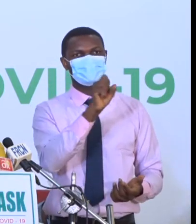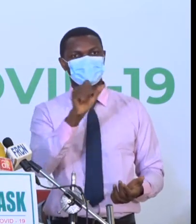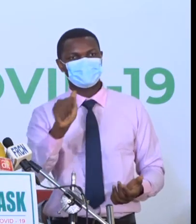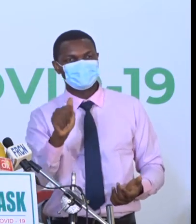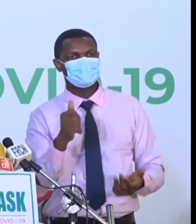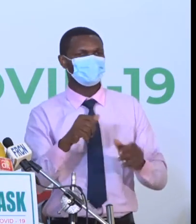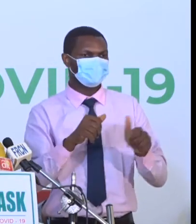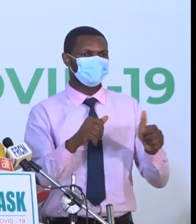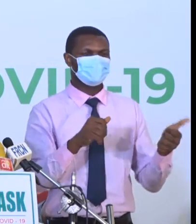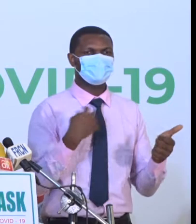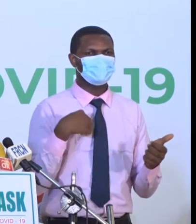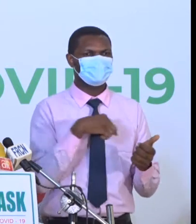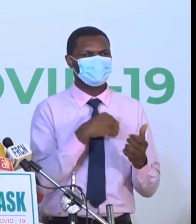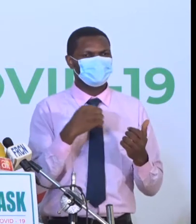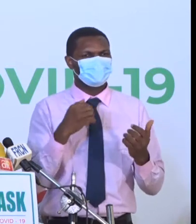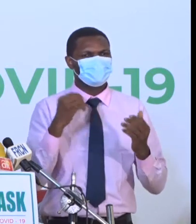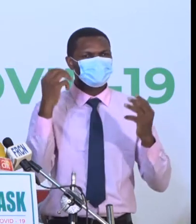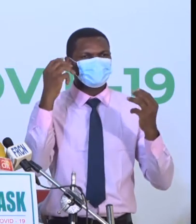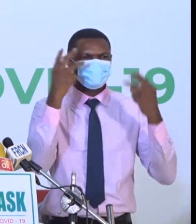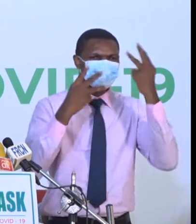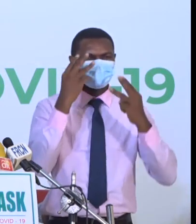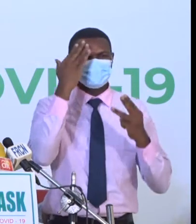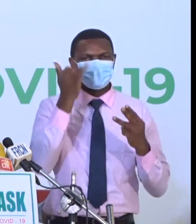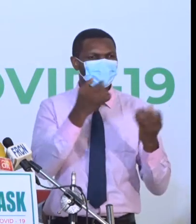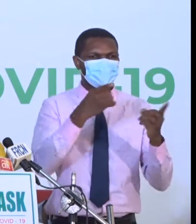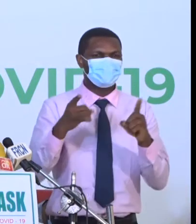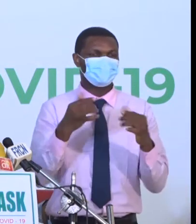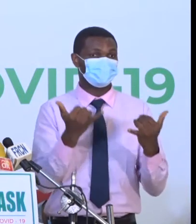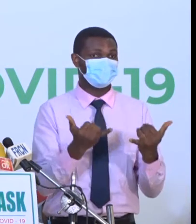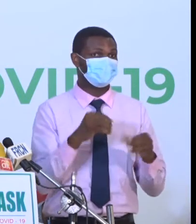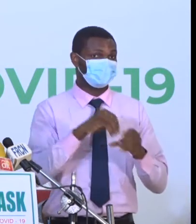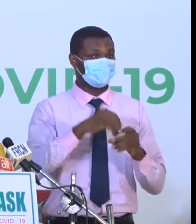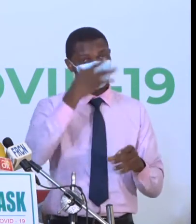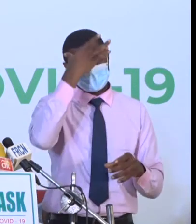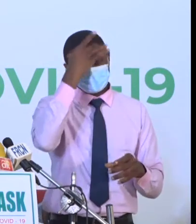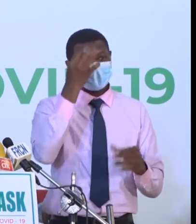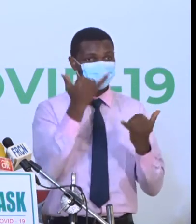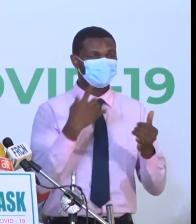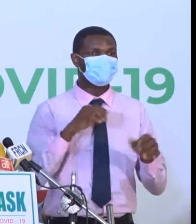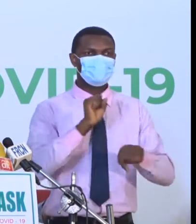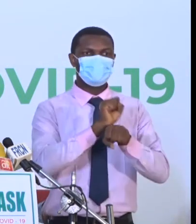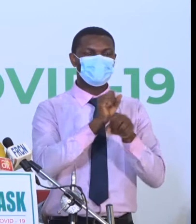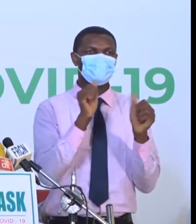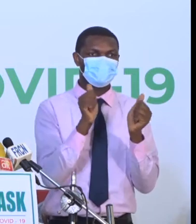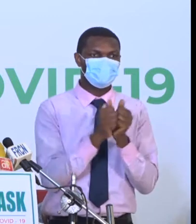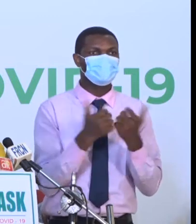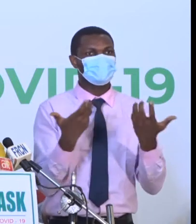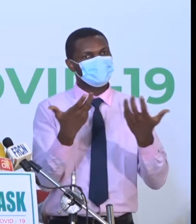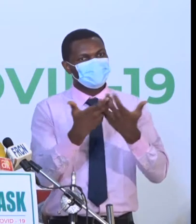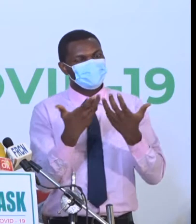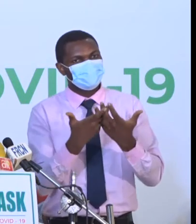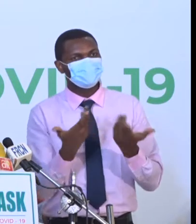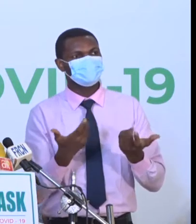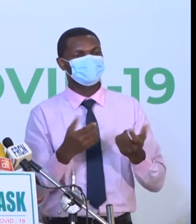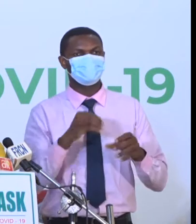themselves the inconvenience and embarrassment by doing the test in one of the accredited labs, which they can find on